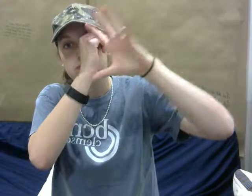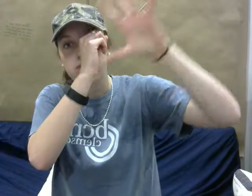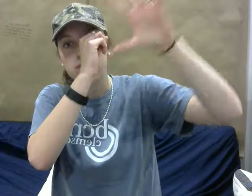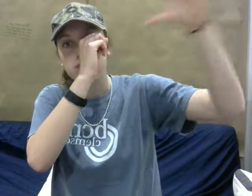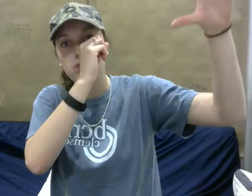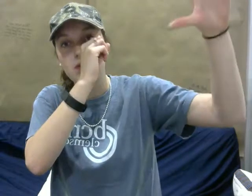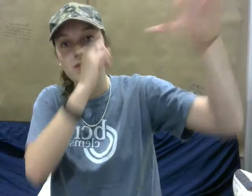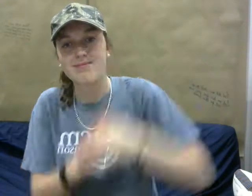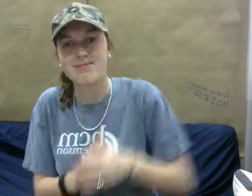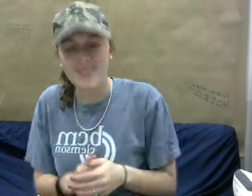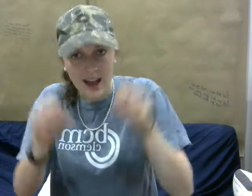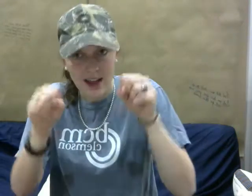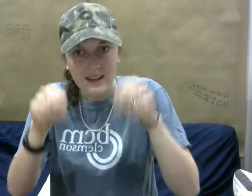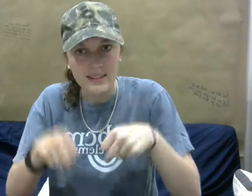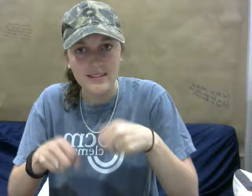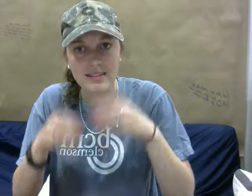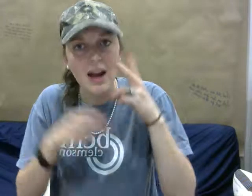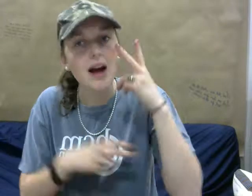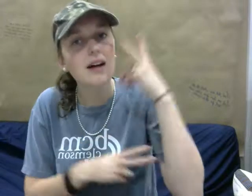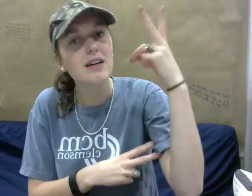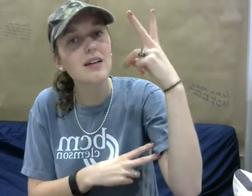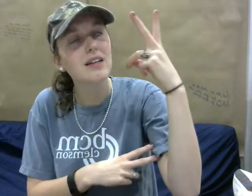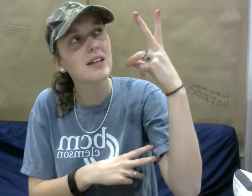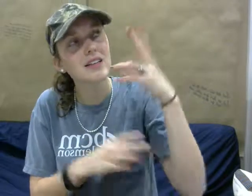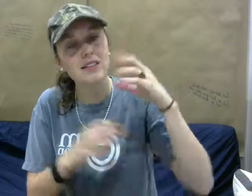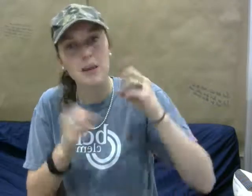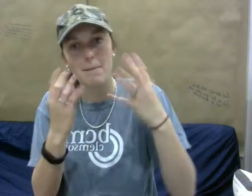allow scientists to see the surface of the planets for the first time.